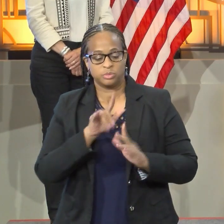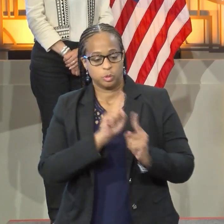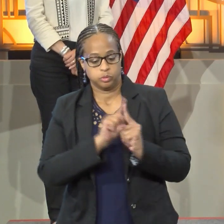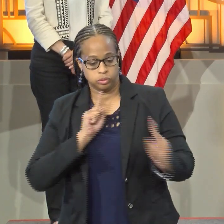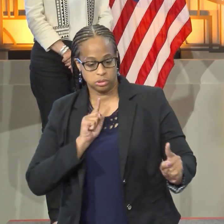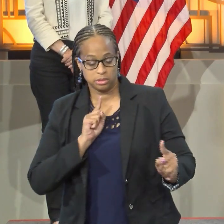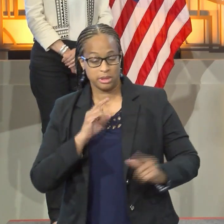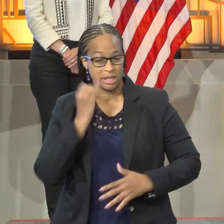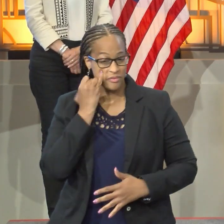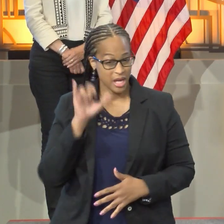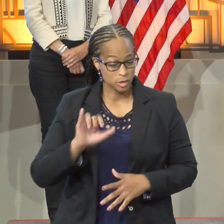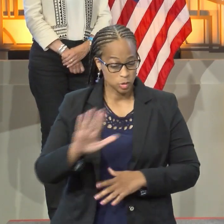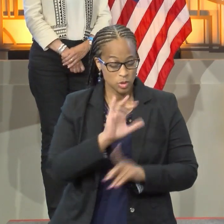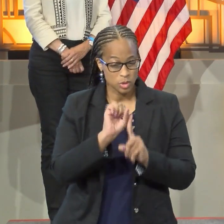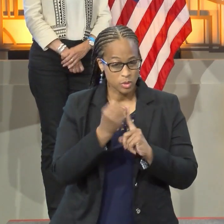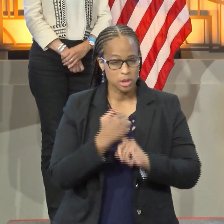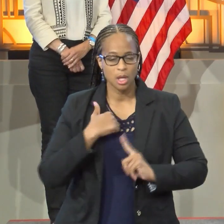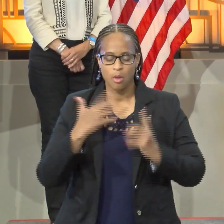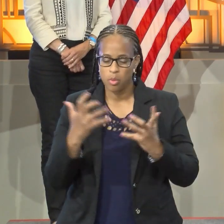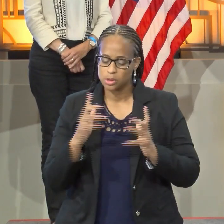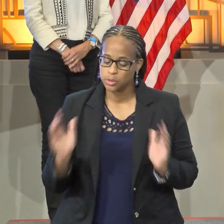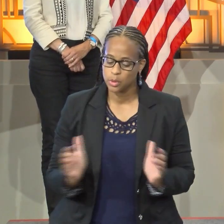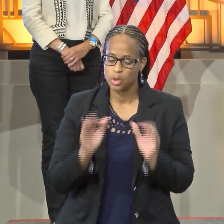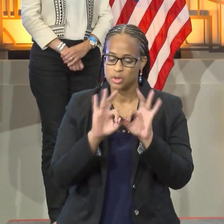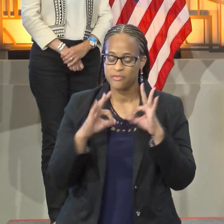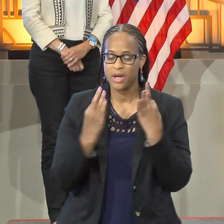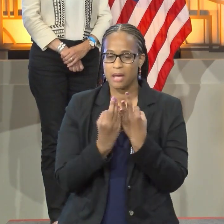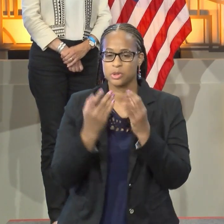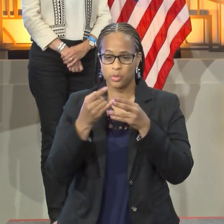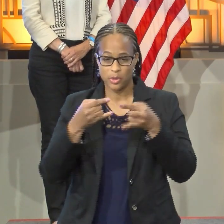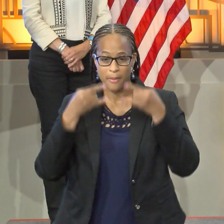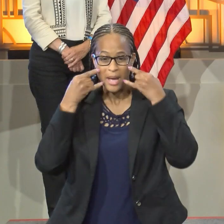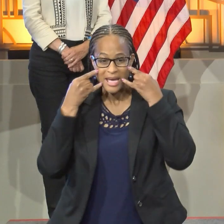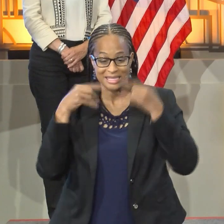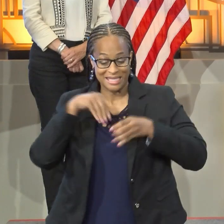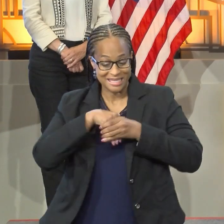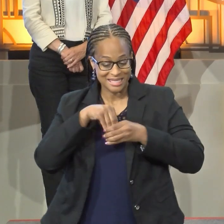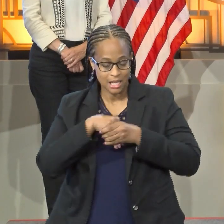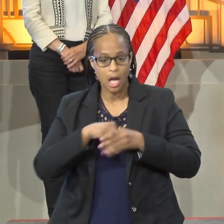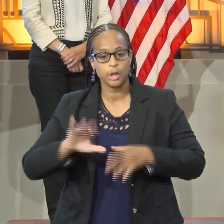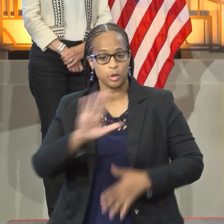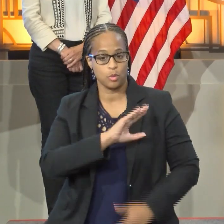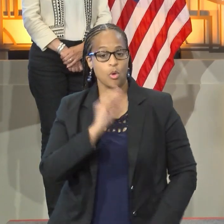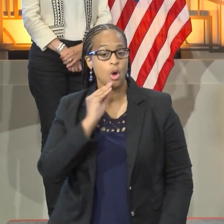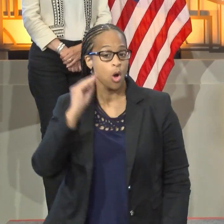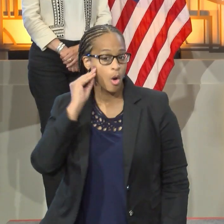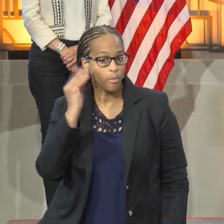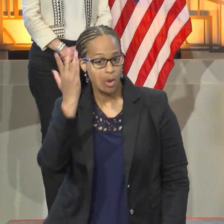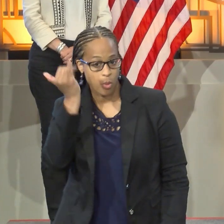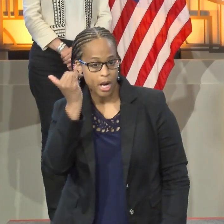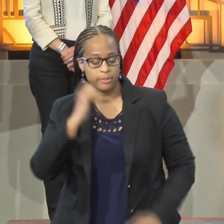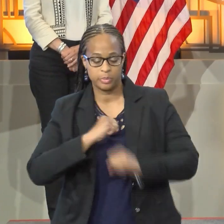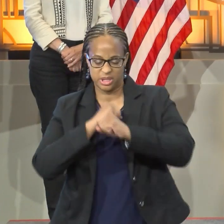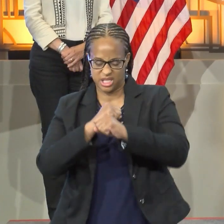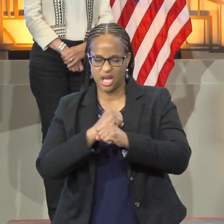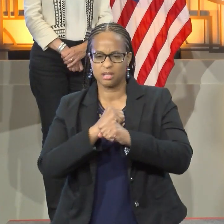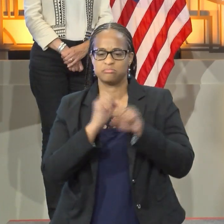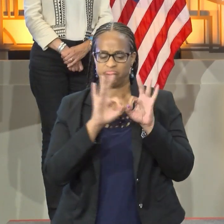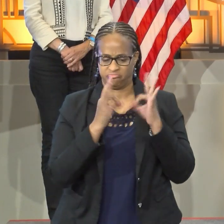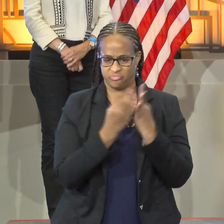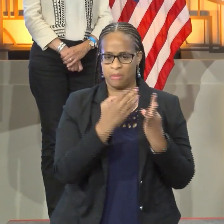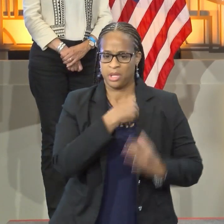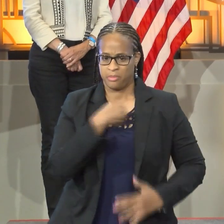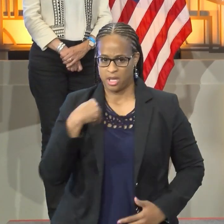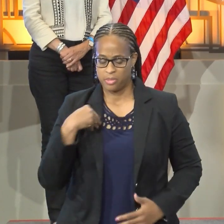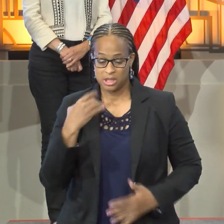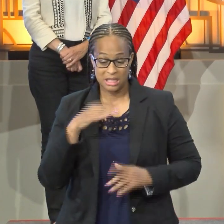And if that is the case, I want to encourage families to wear their masks inside the homes to protect your loved ones, especially